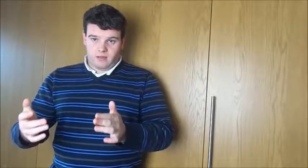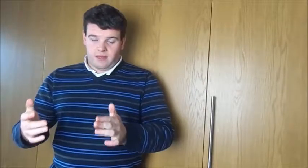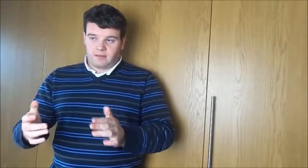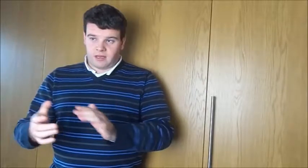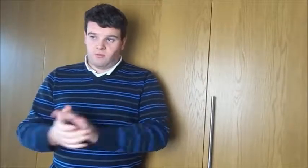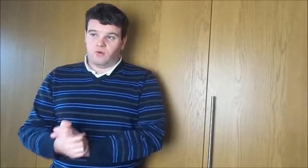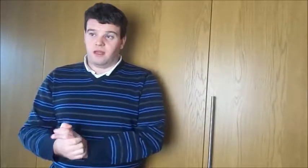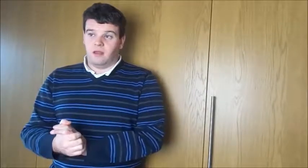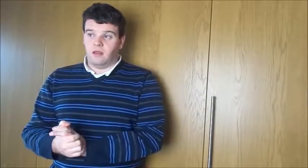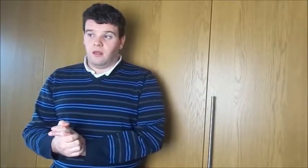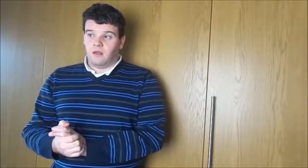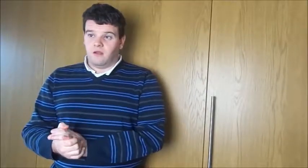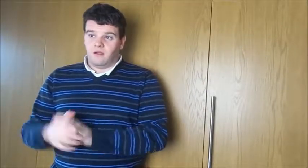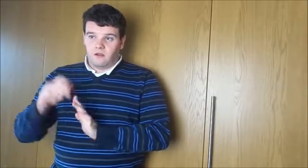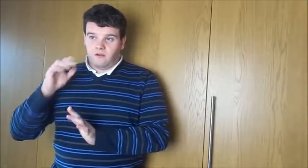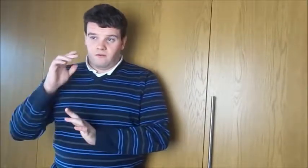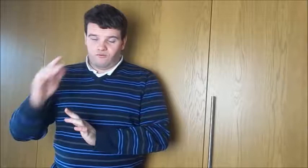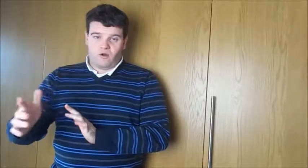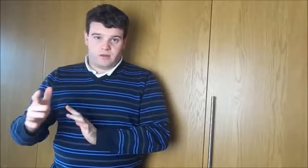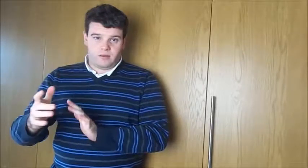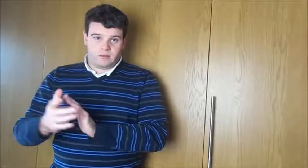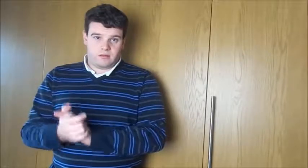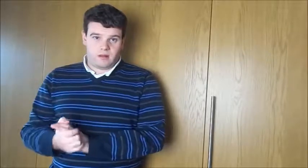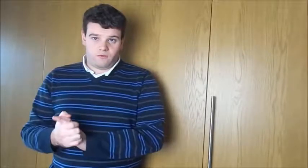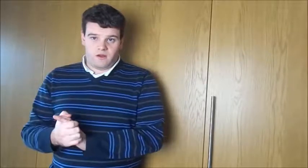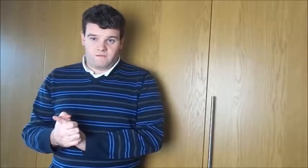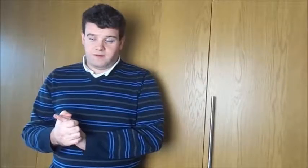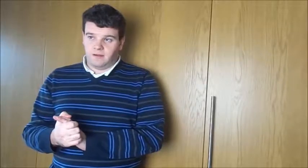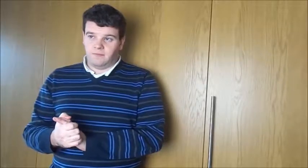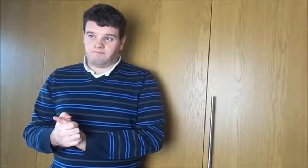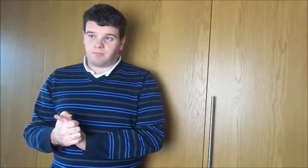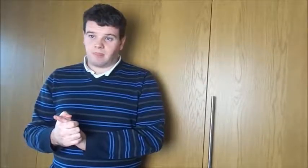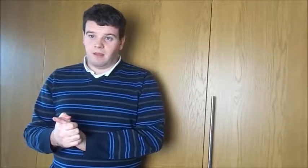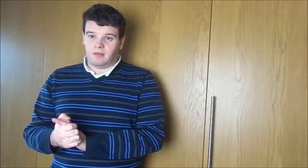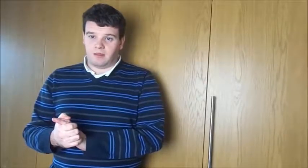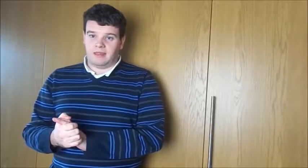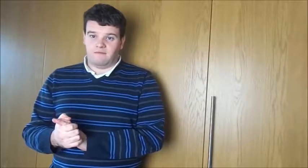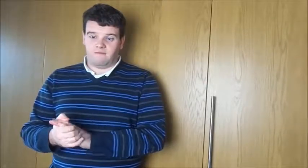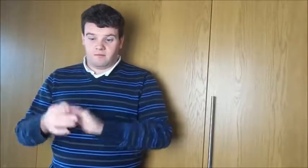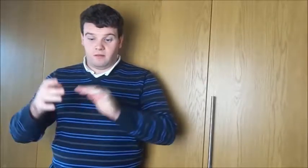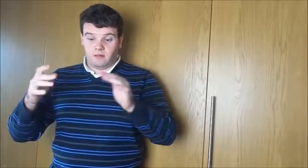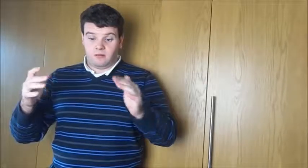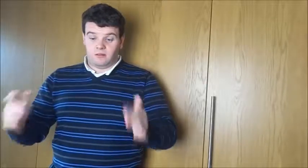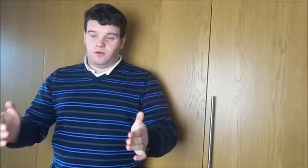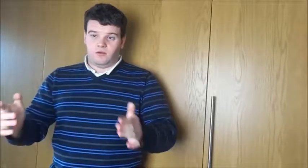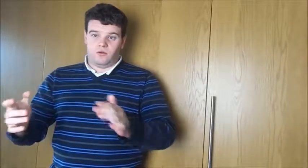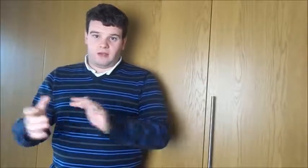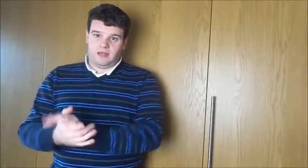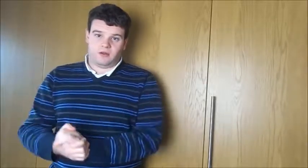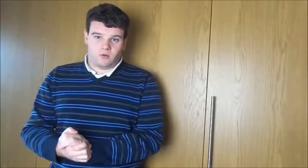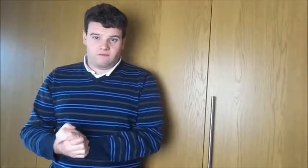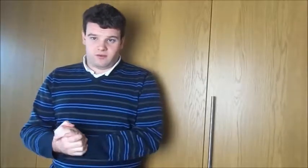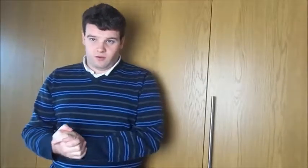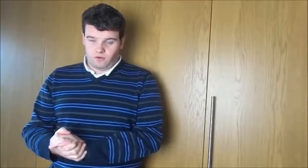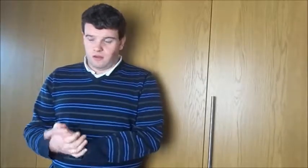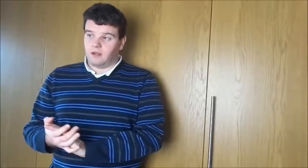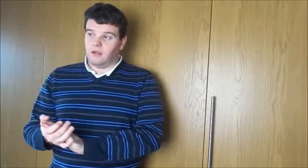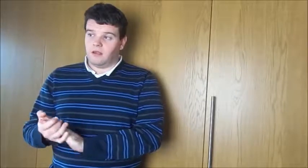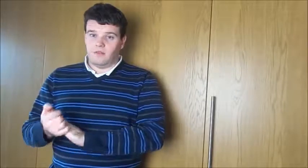that next morning, riders arrived to give the new Queen, Queen Victoria, the